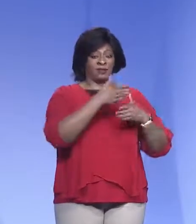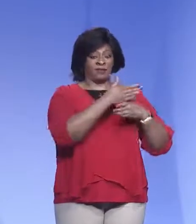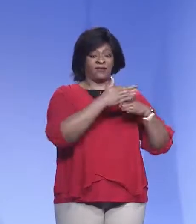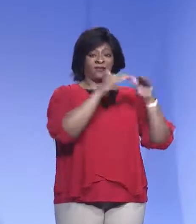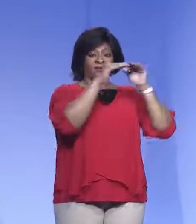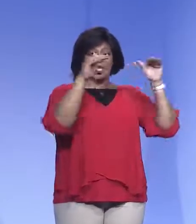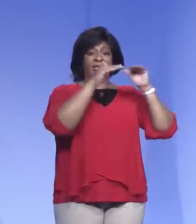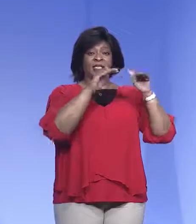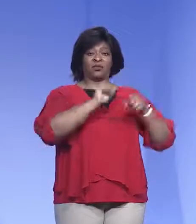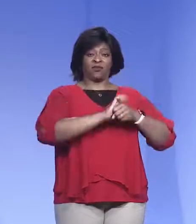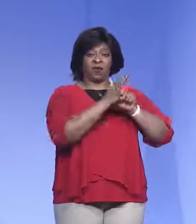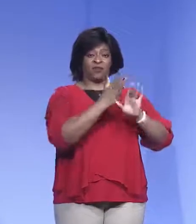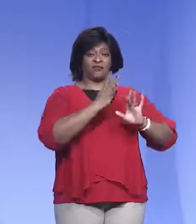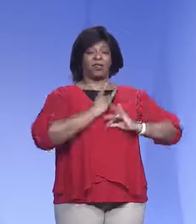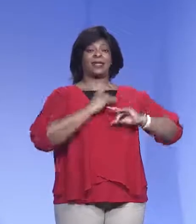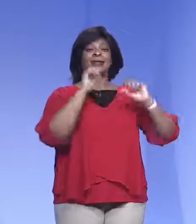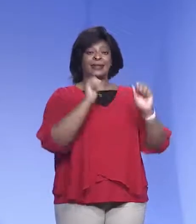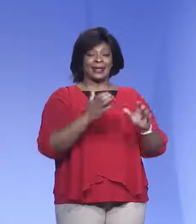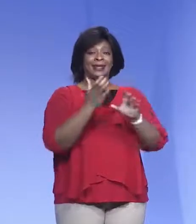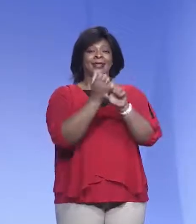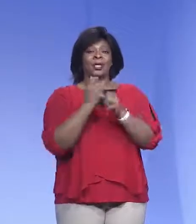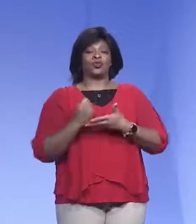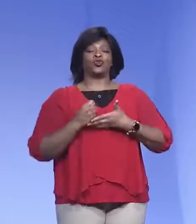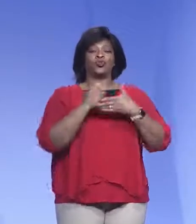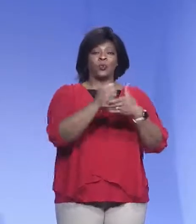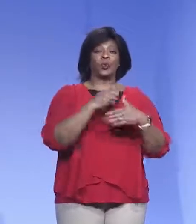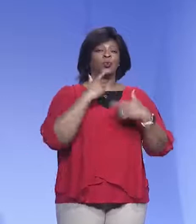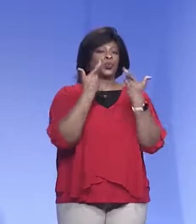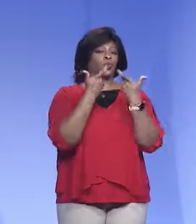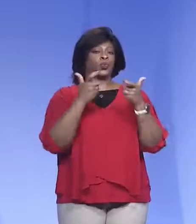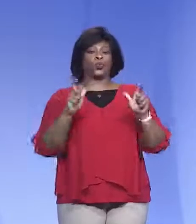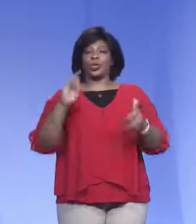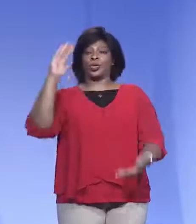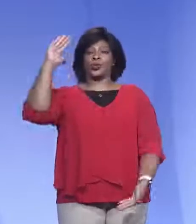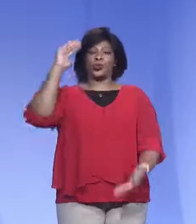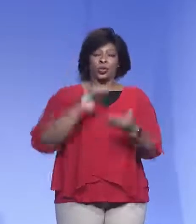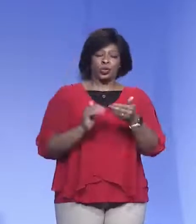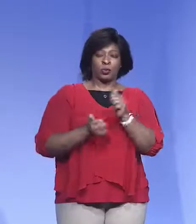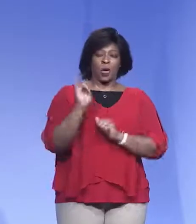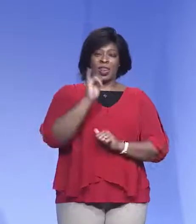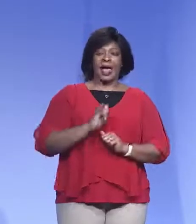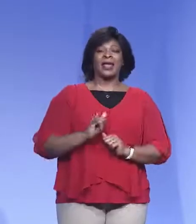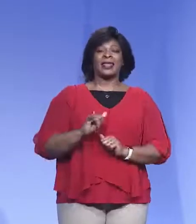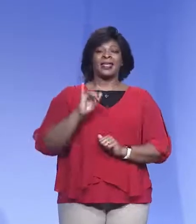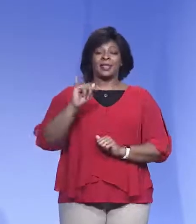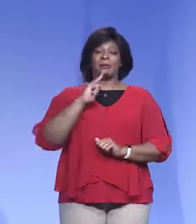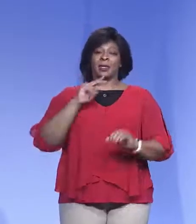COVID infection can get that will dramatically reduce the likelihood that they need